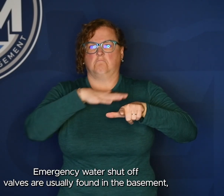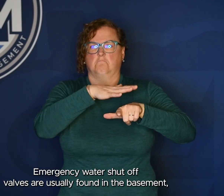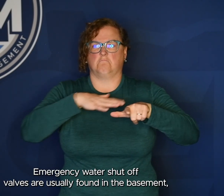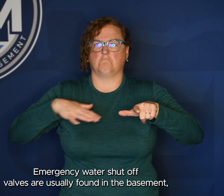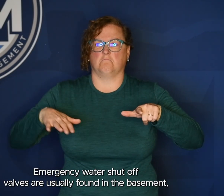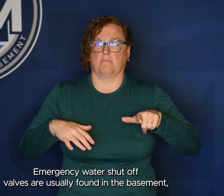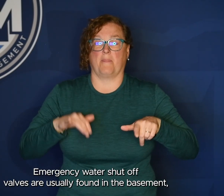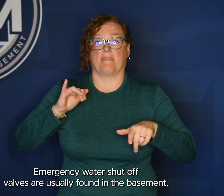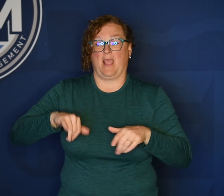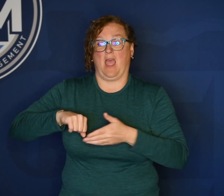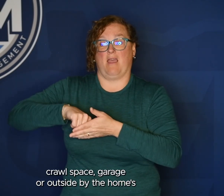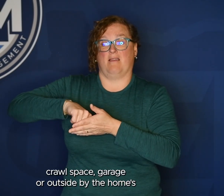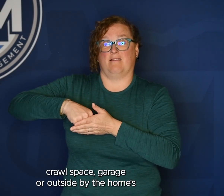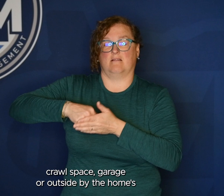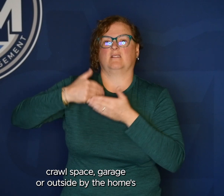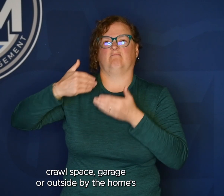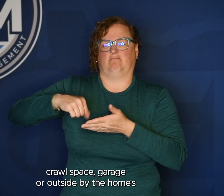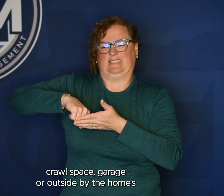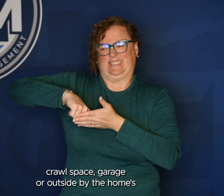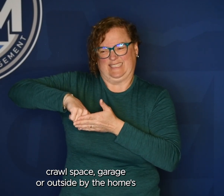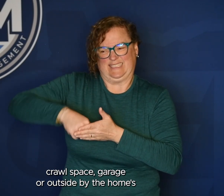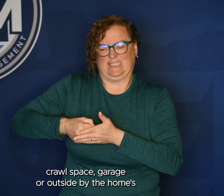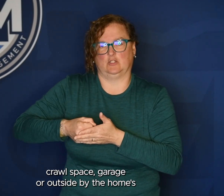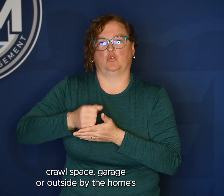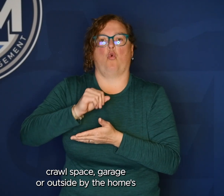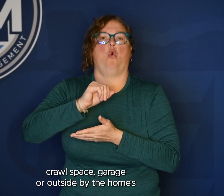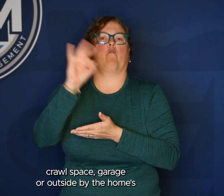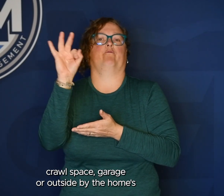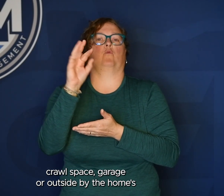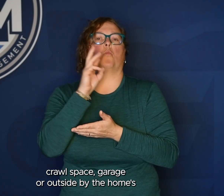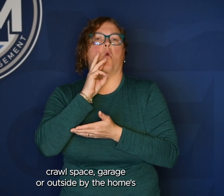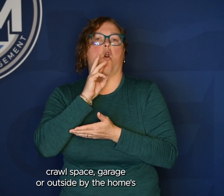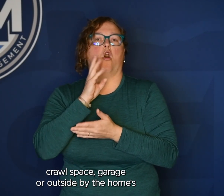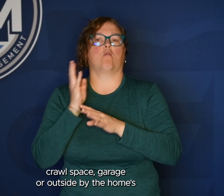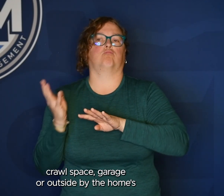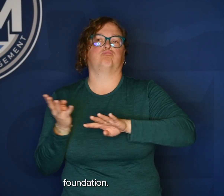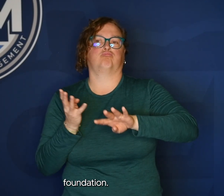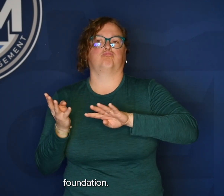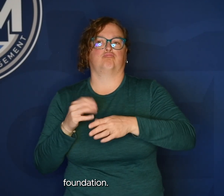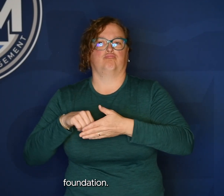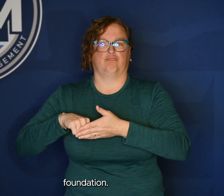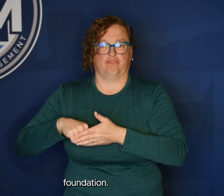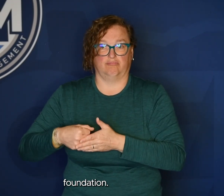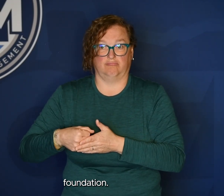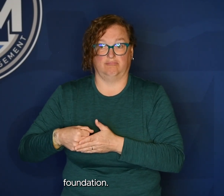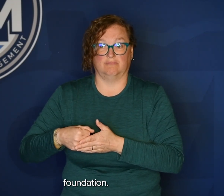in the basement, crawl space, garage, or outside by the home's foundation.